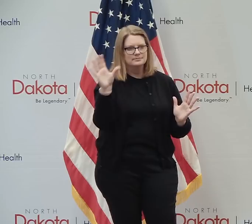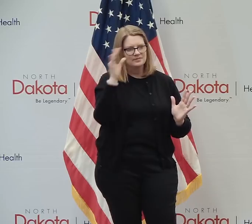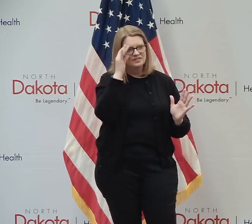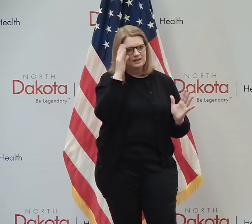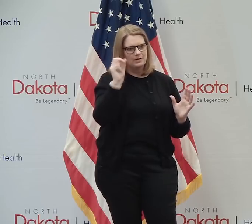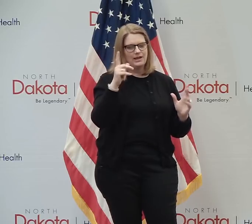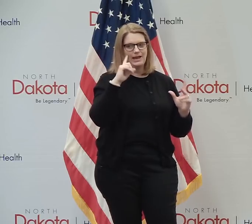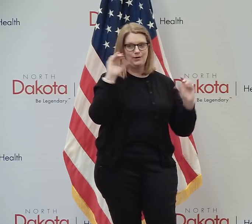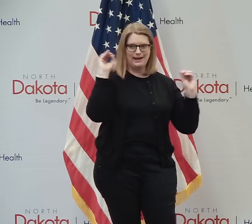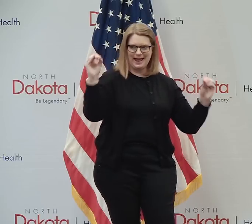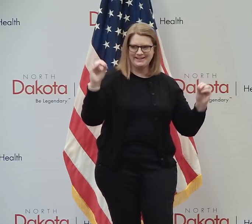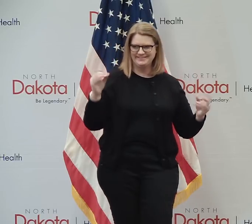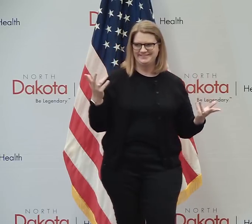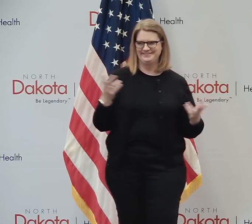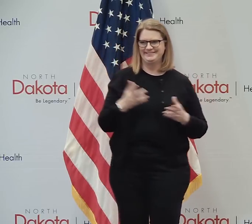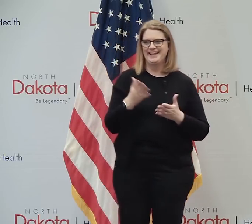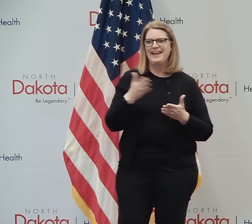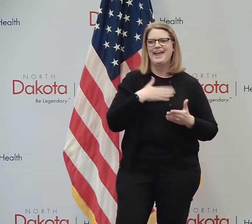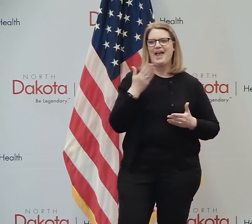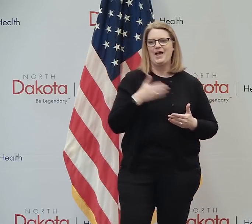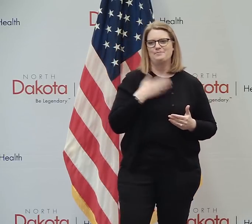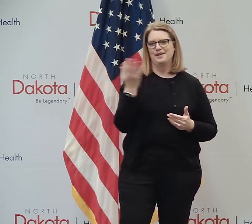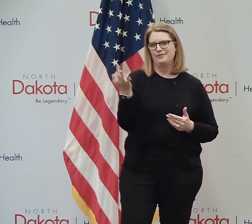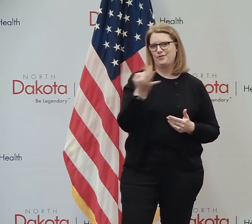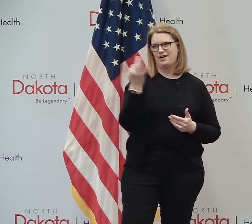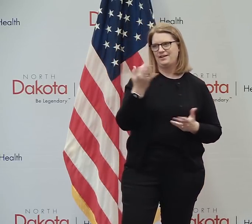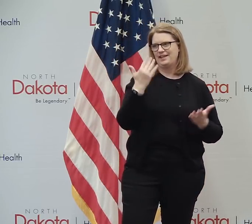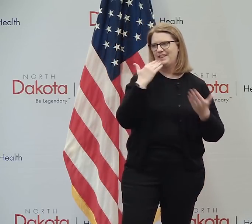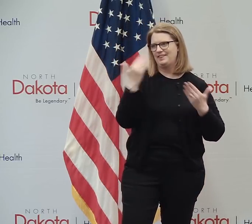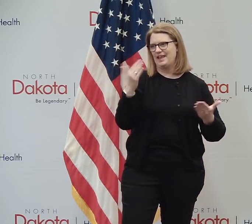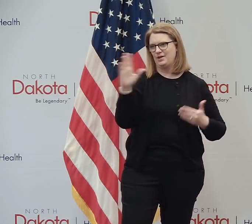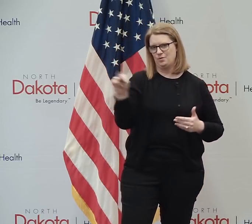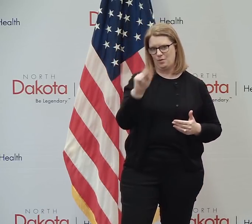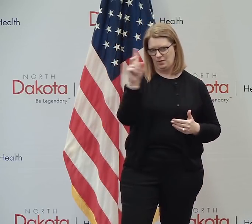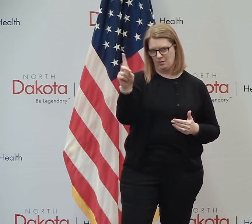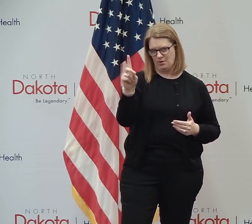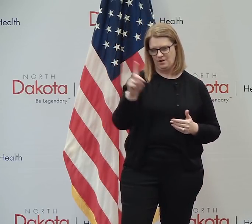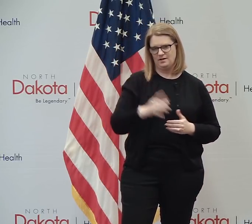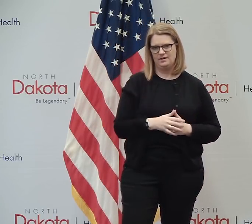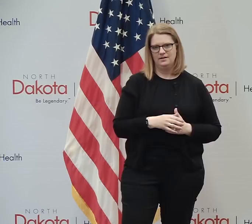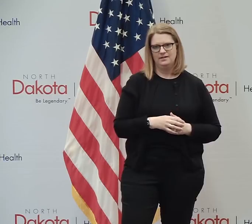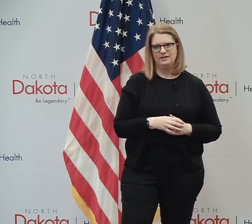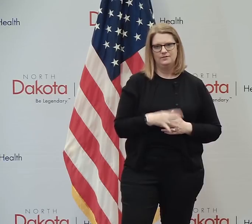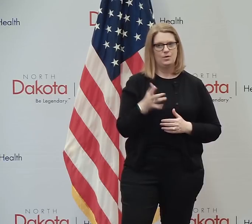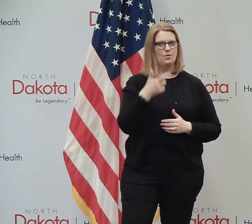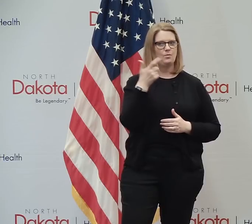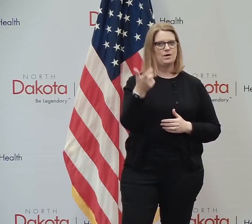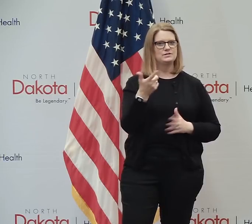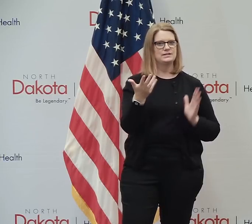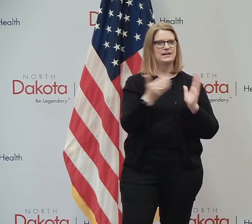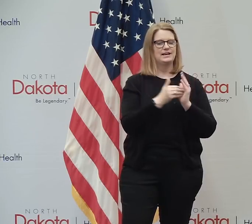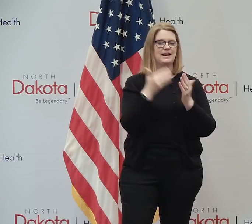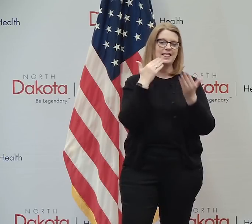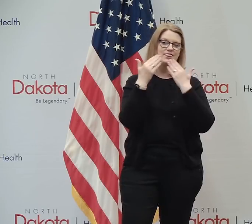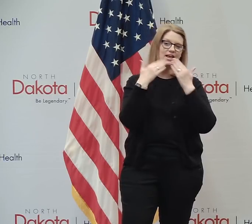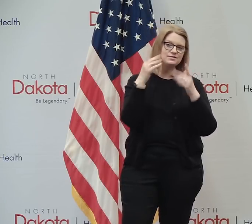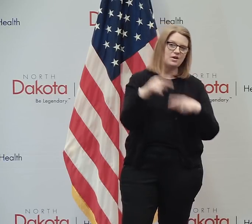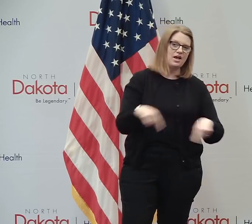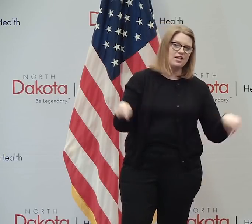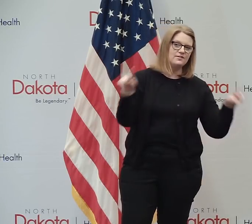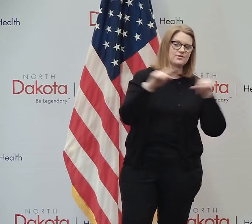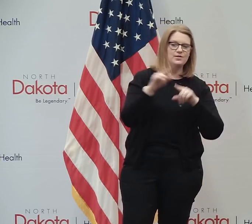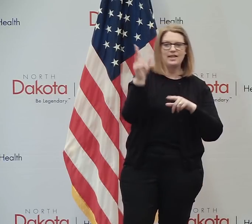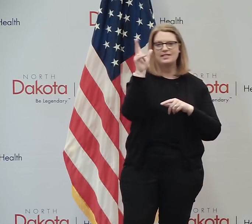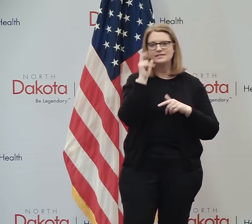Okay, hearing none. Okay, well, listen, happy Friday. Thank you, North Dakota, for tuning again. Thanks for all that are listening and watching,